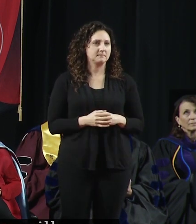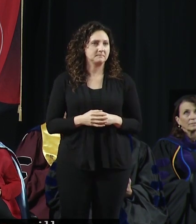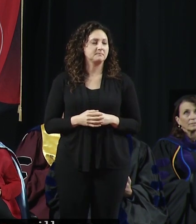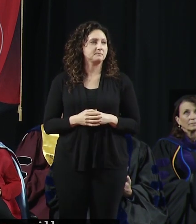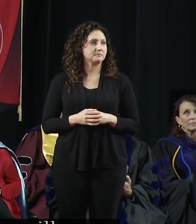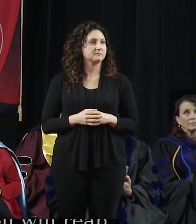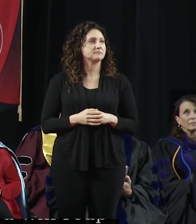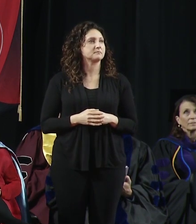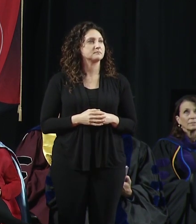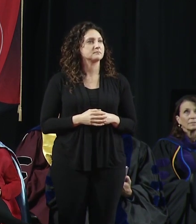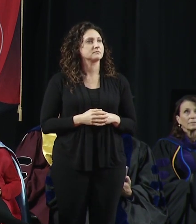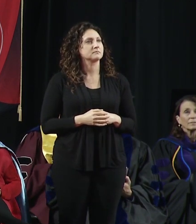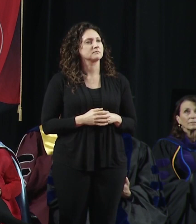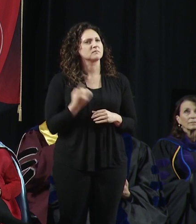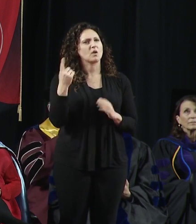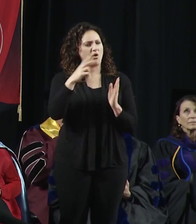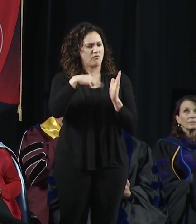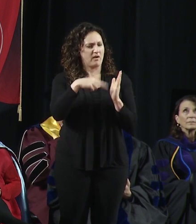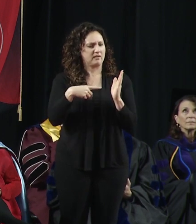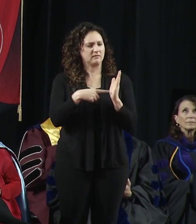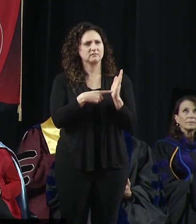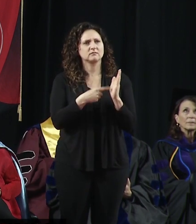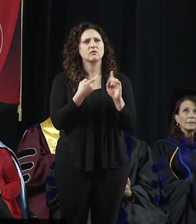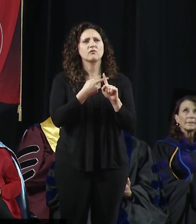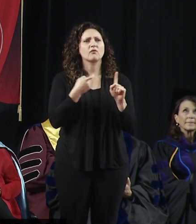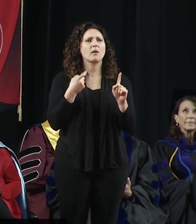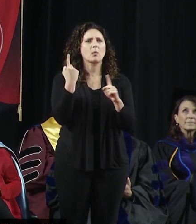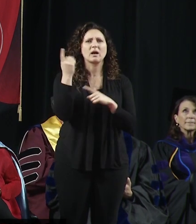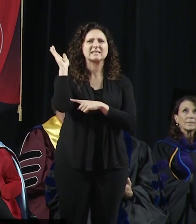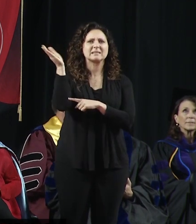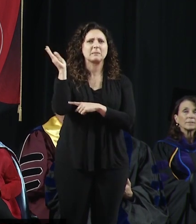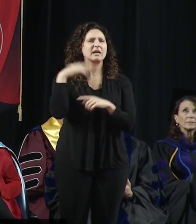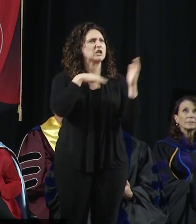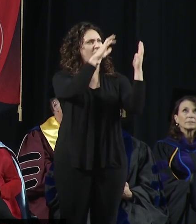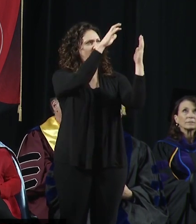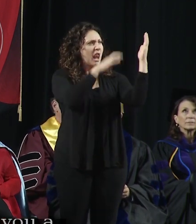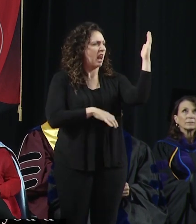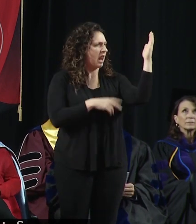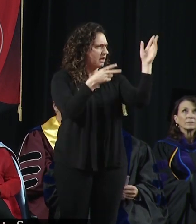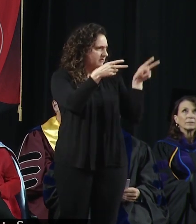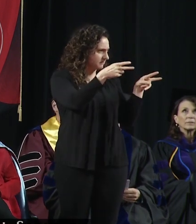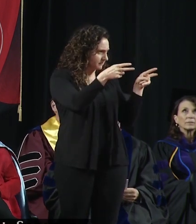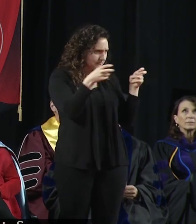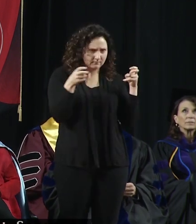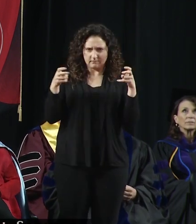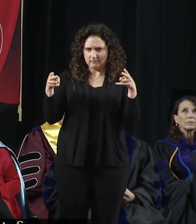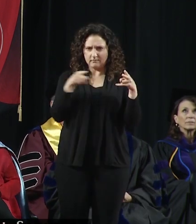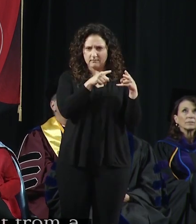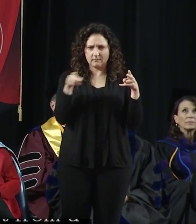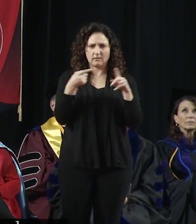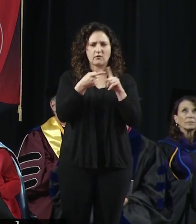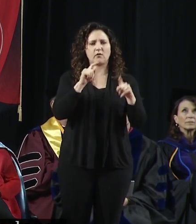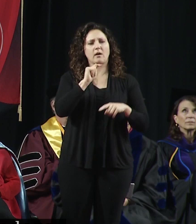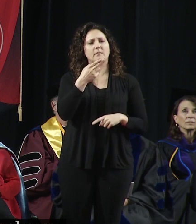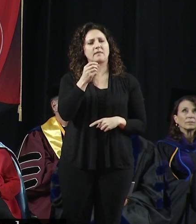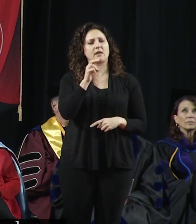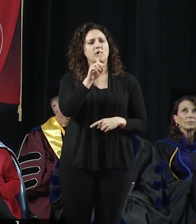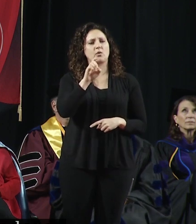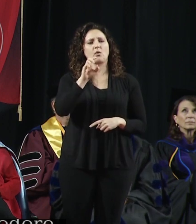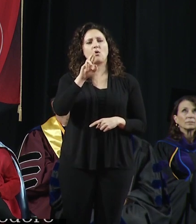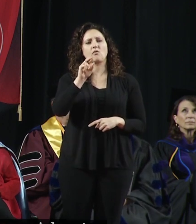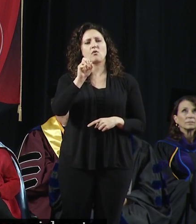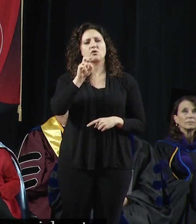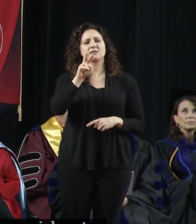I want to share with you a reading of an excerpt from a speech given by Theodore Roosevelt, our 26th